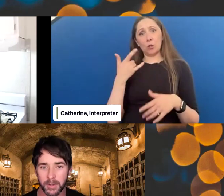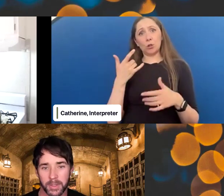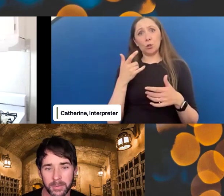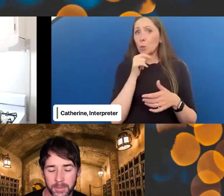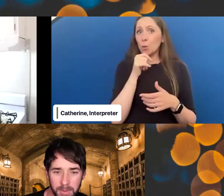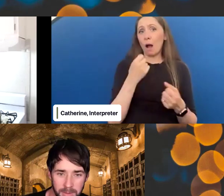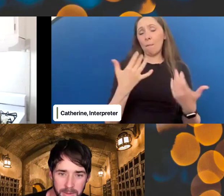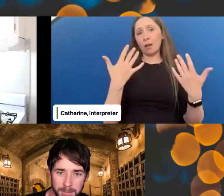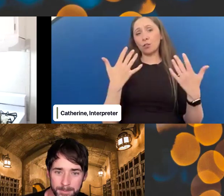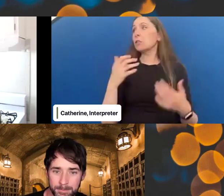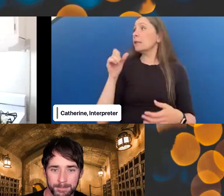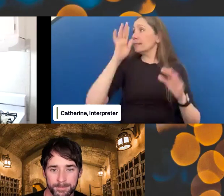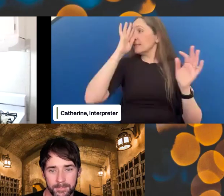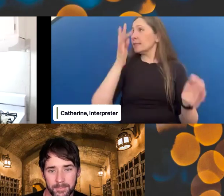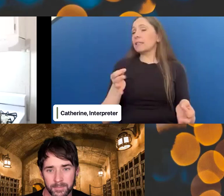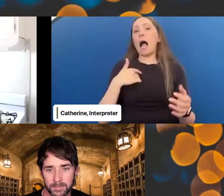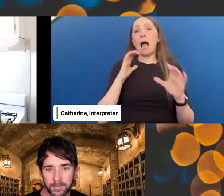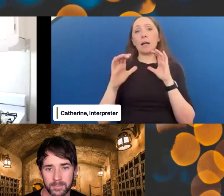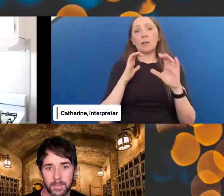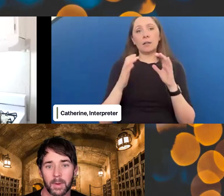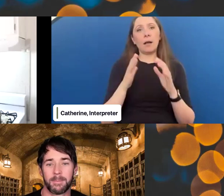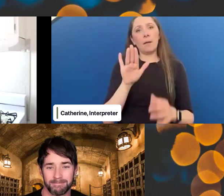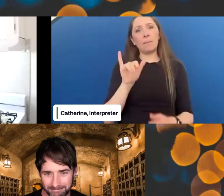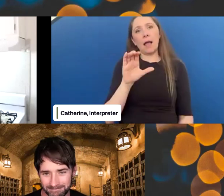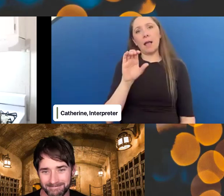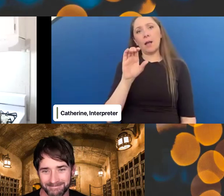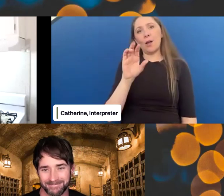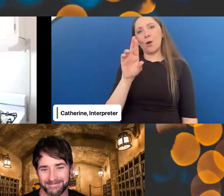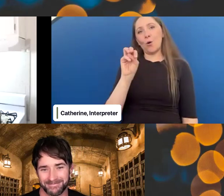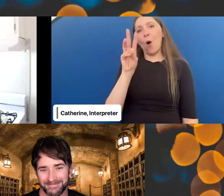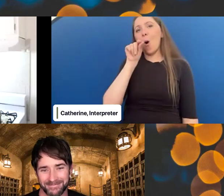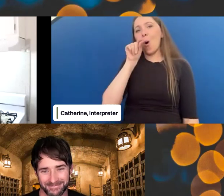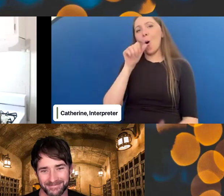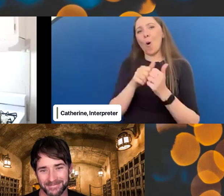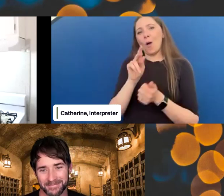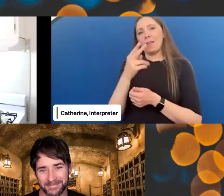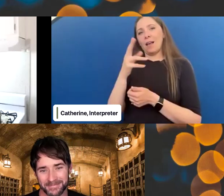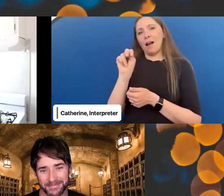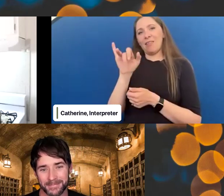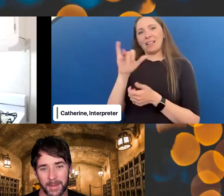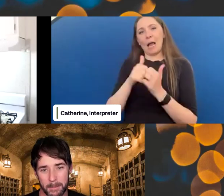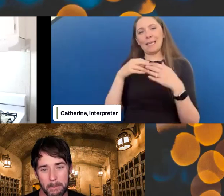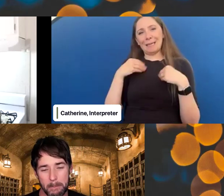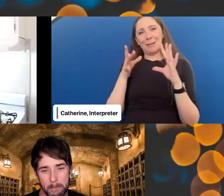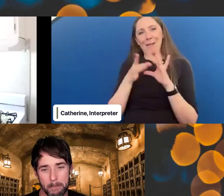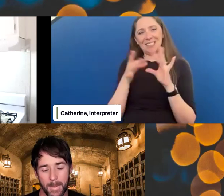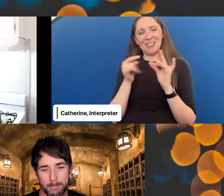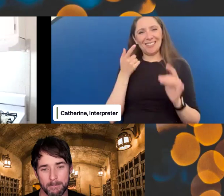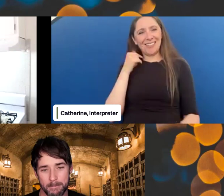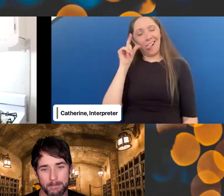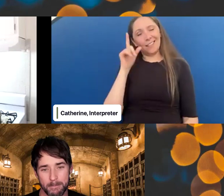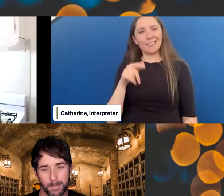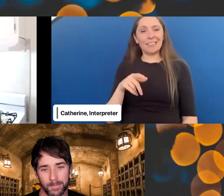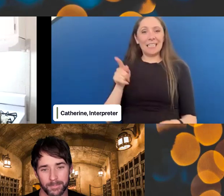Yeah, absolutely. I communicate by Crow with Khan. That's the only way he takes messages. Yeah.